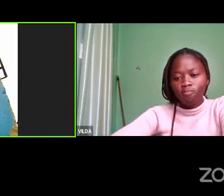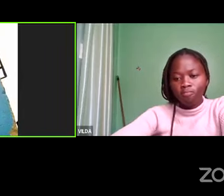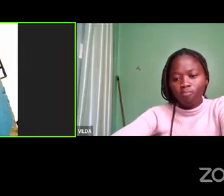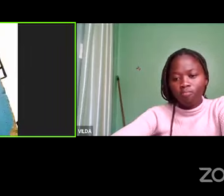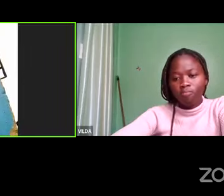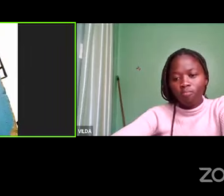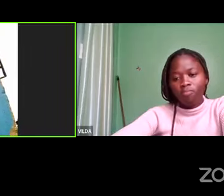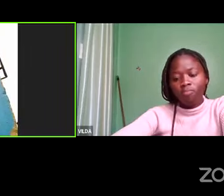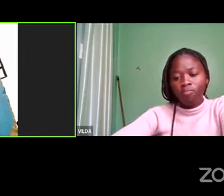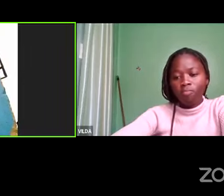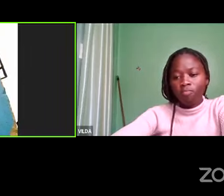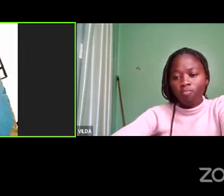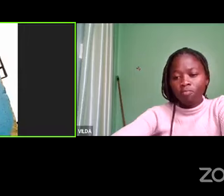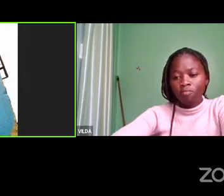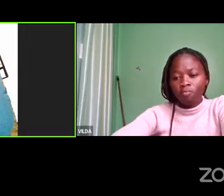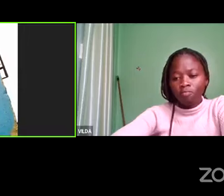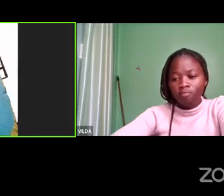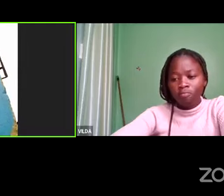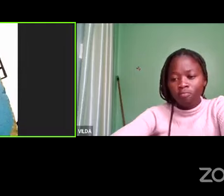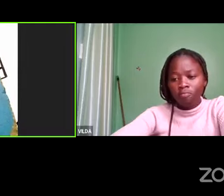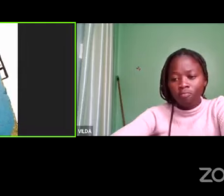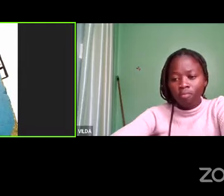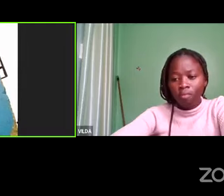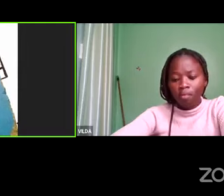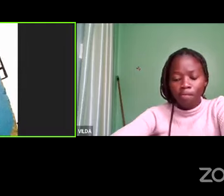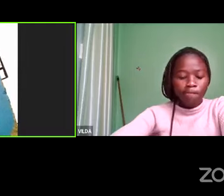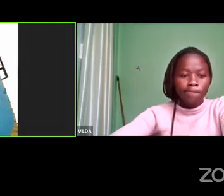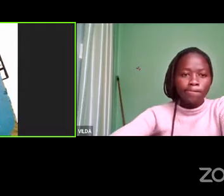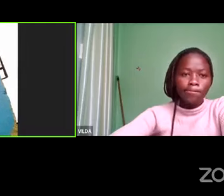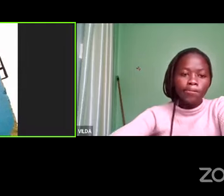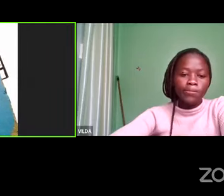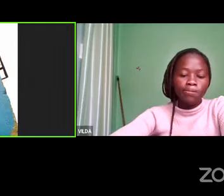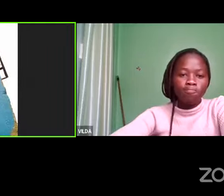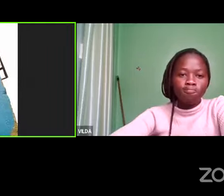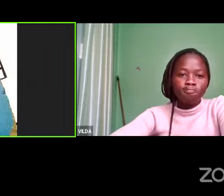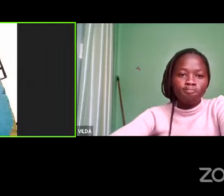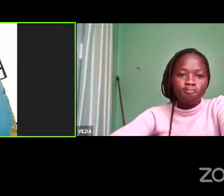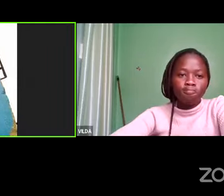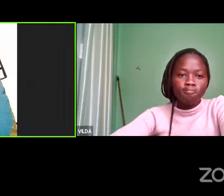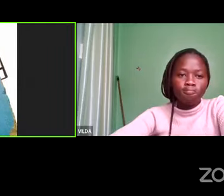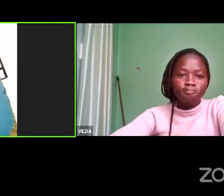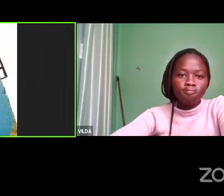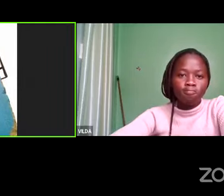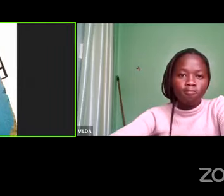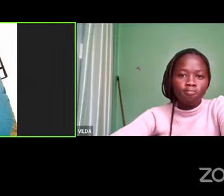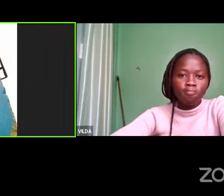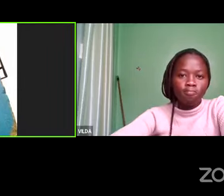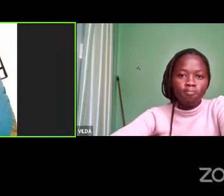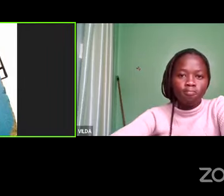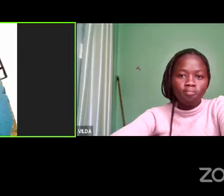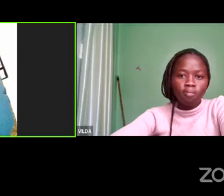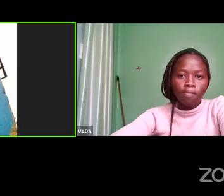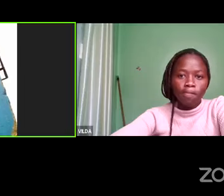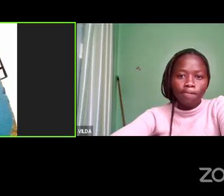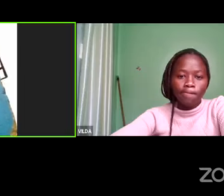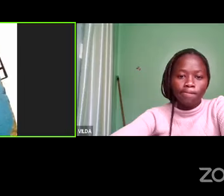follow how they use that money, they use it for their own benefit. And even they do not care. Maybe to